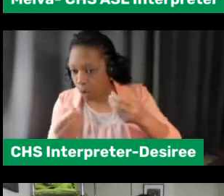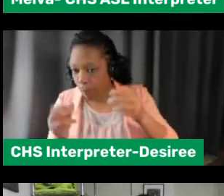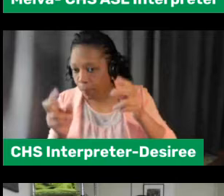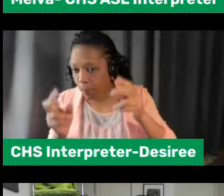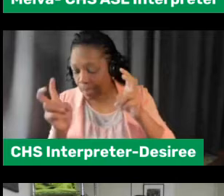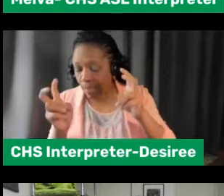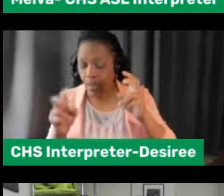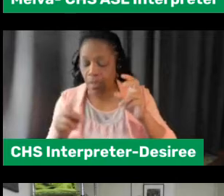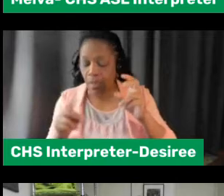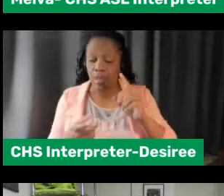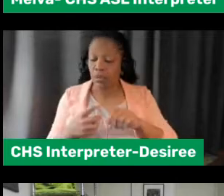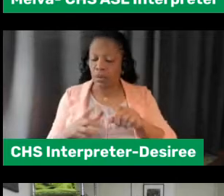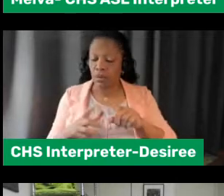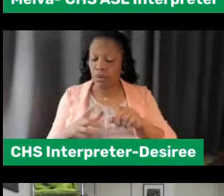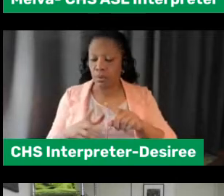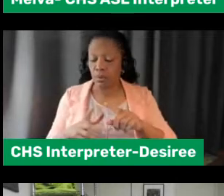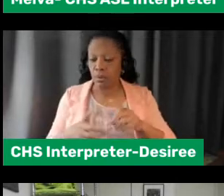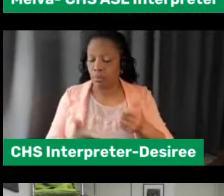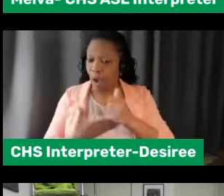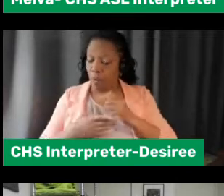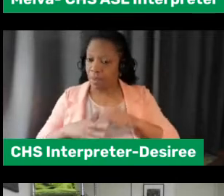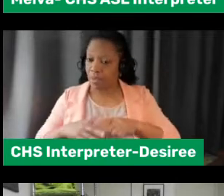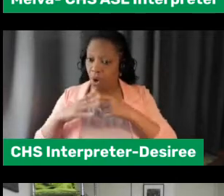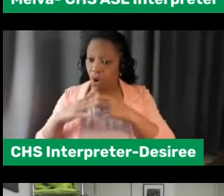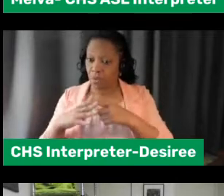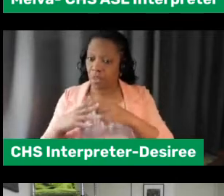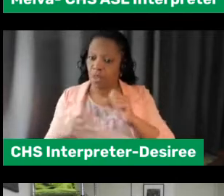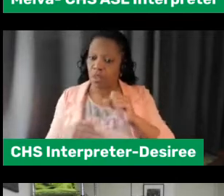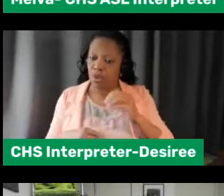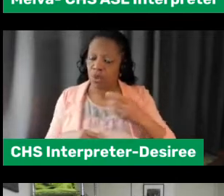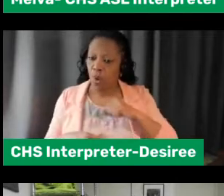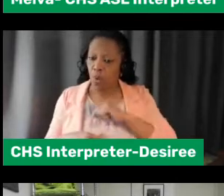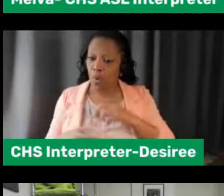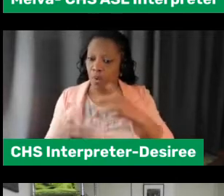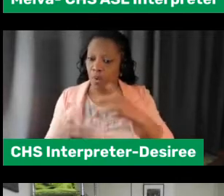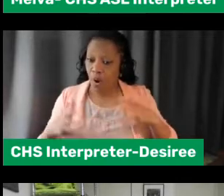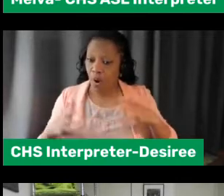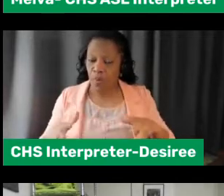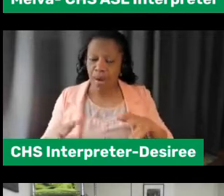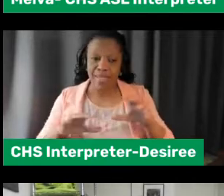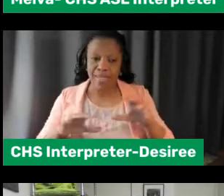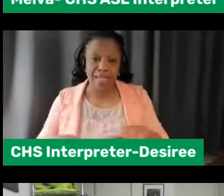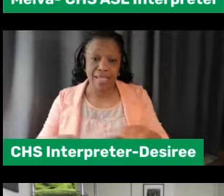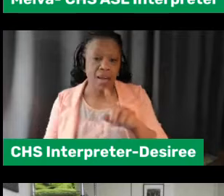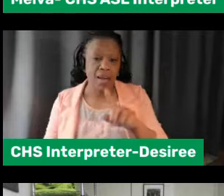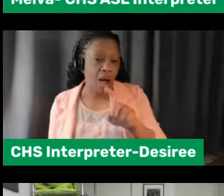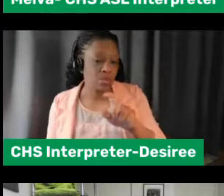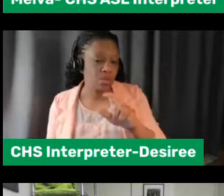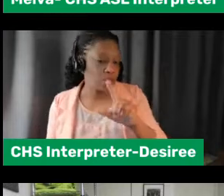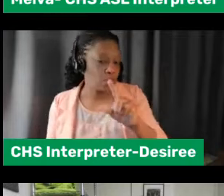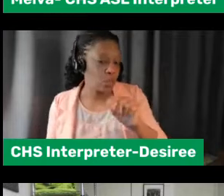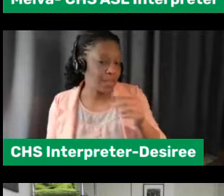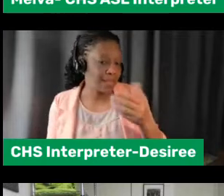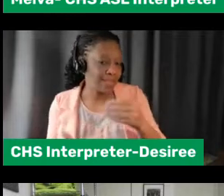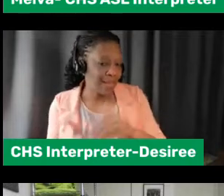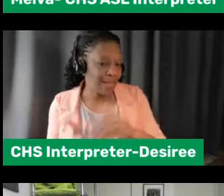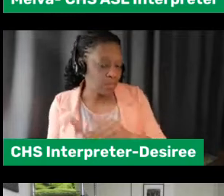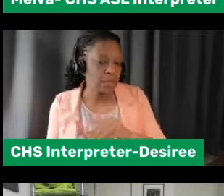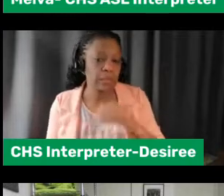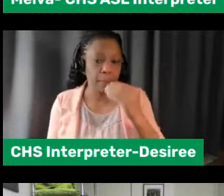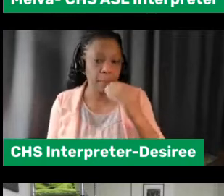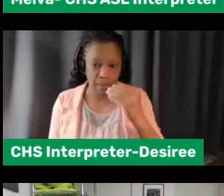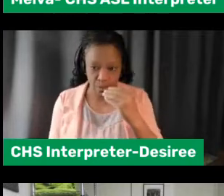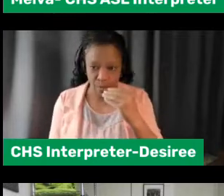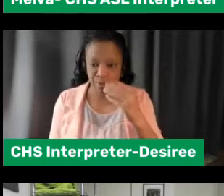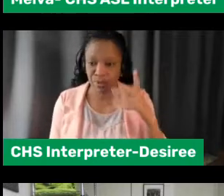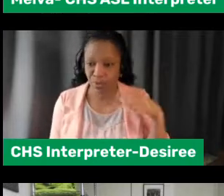has done more than 120,000 meals at this point. When we got started, we were mostly doing